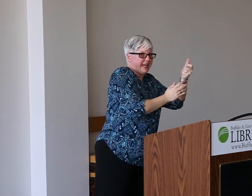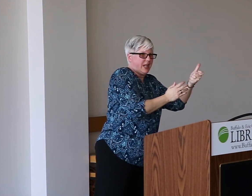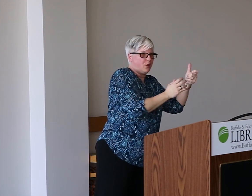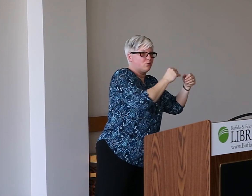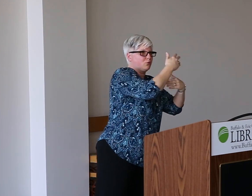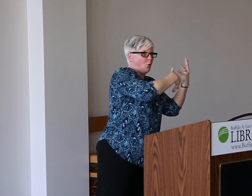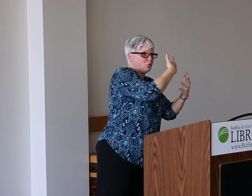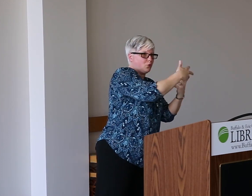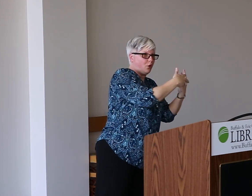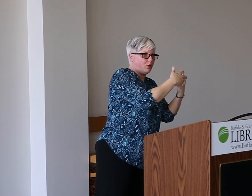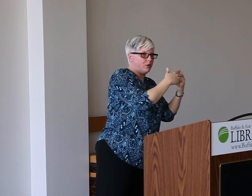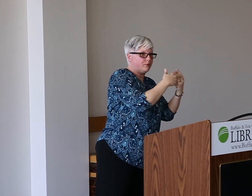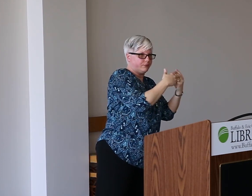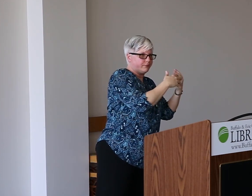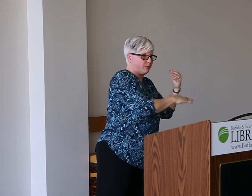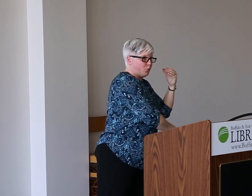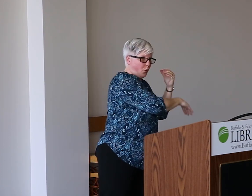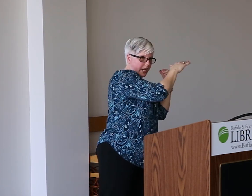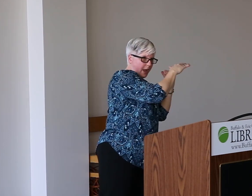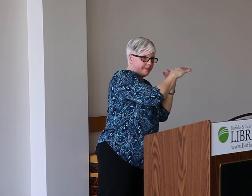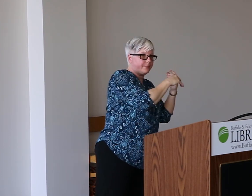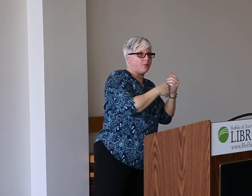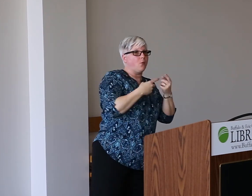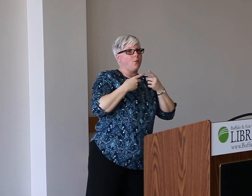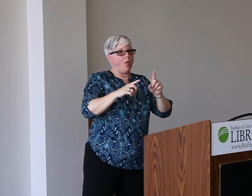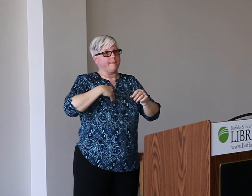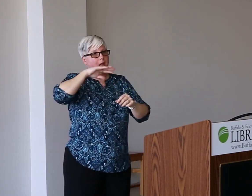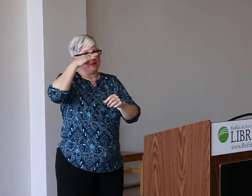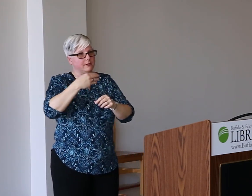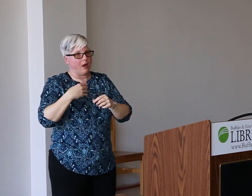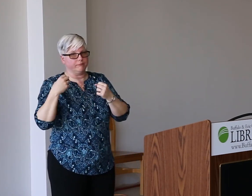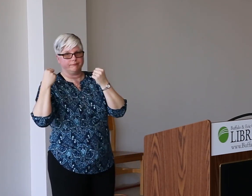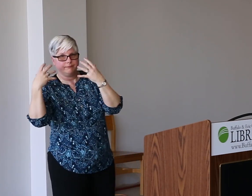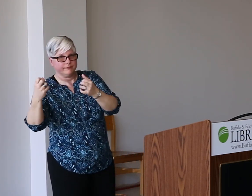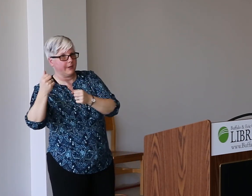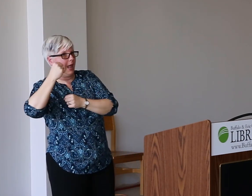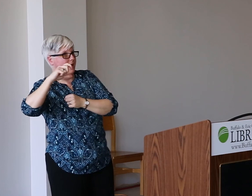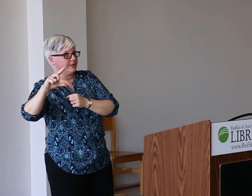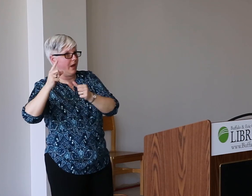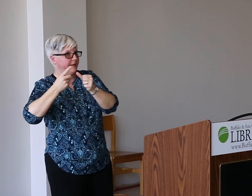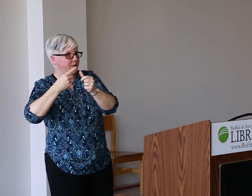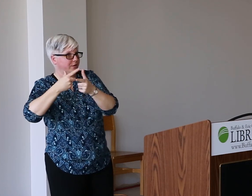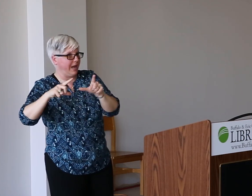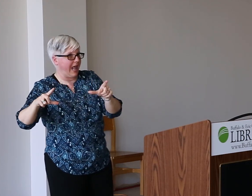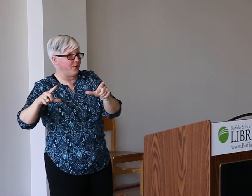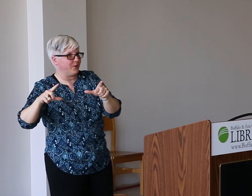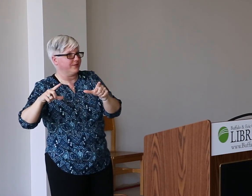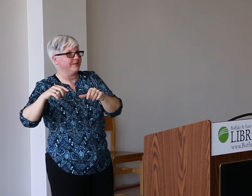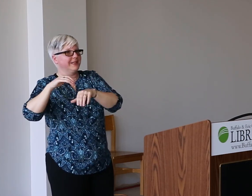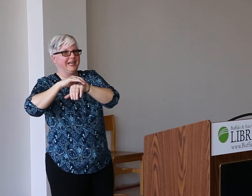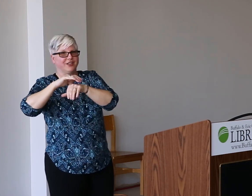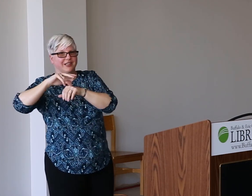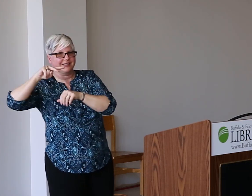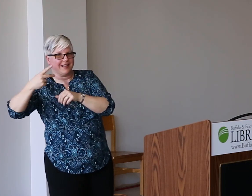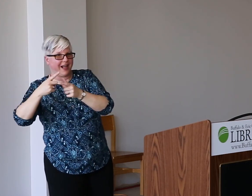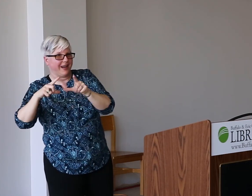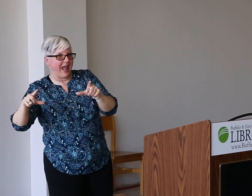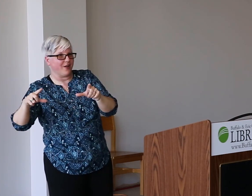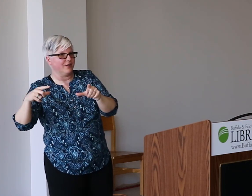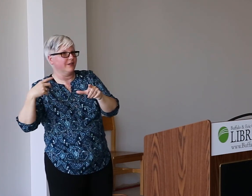I have very little socialization growing up. While my son signs ASL, it's his first language, and English